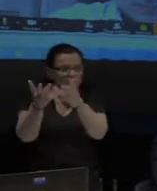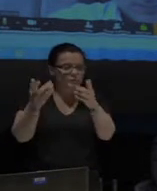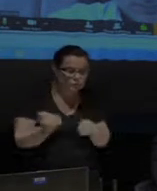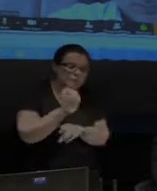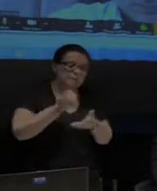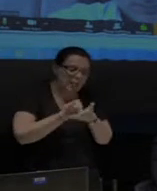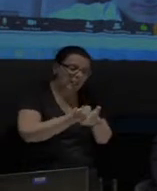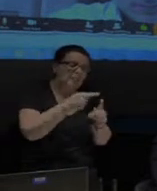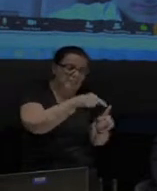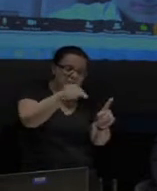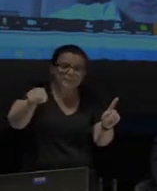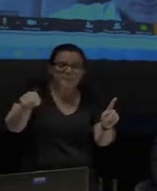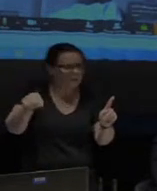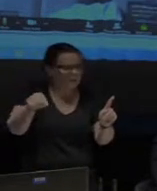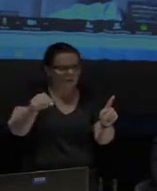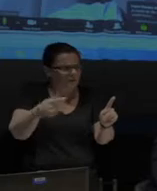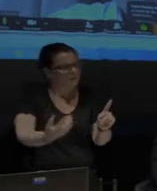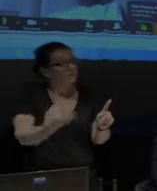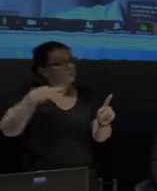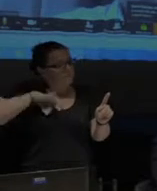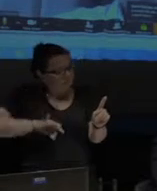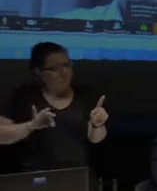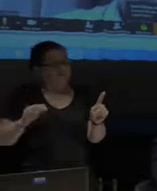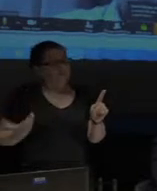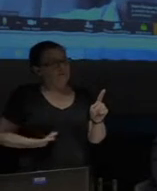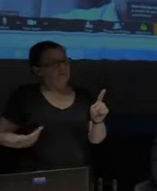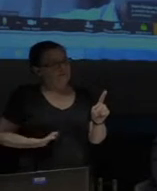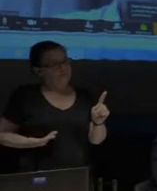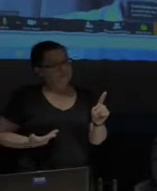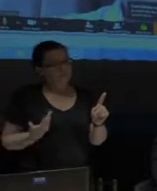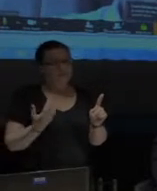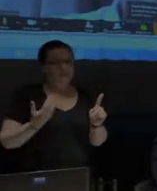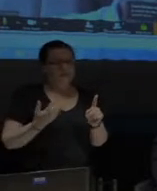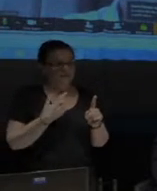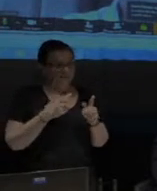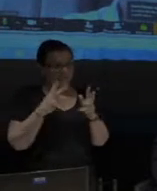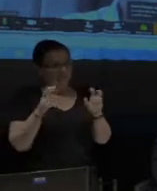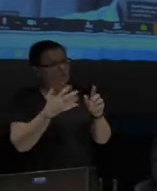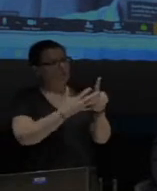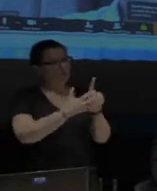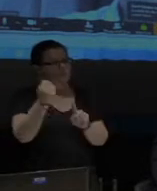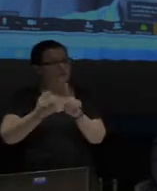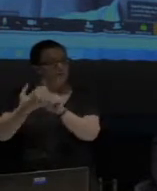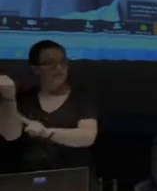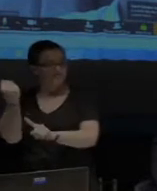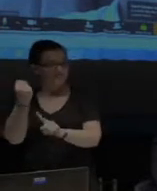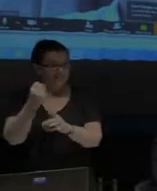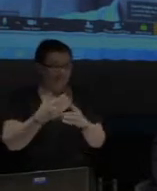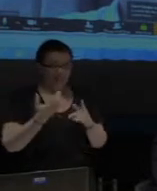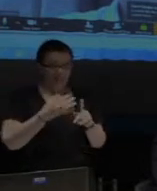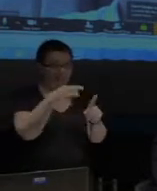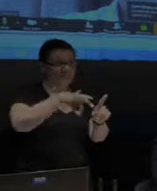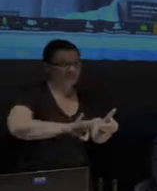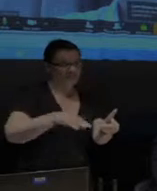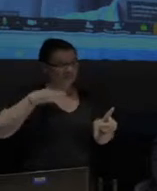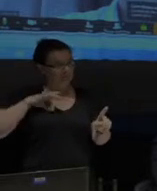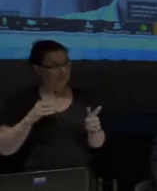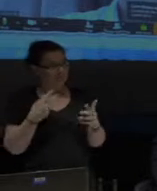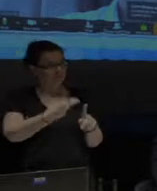should do. Actually, it is the cliche, the win-win. Can we talk a little